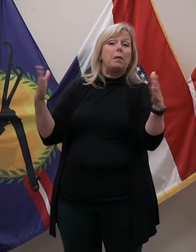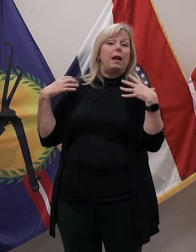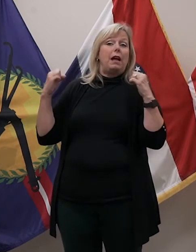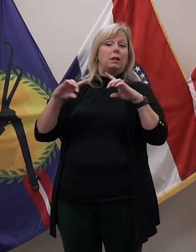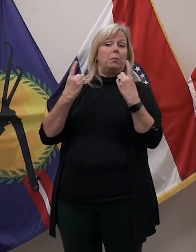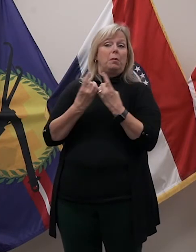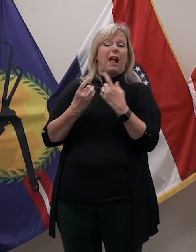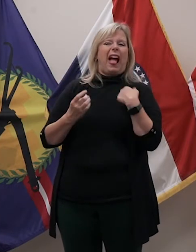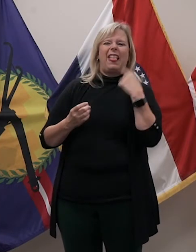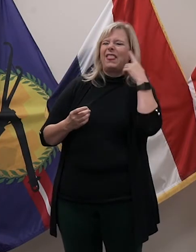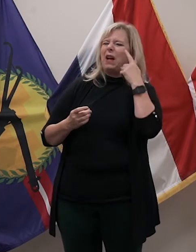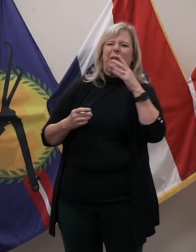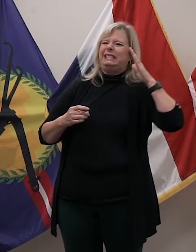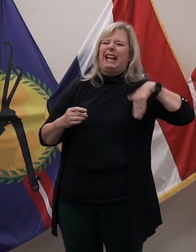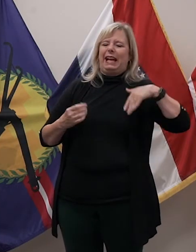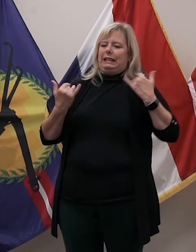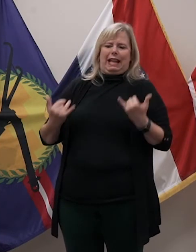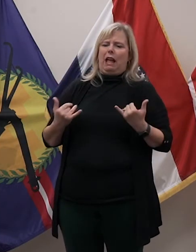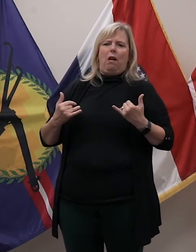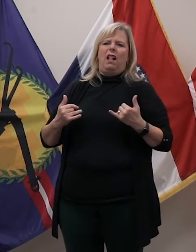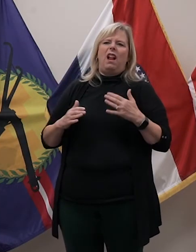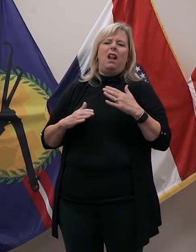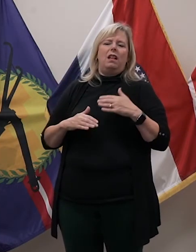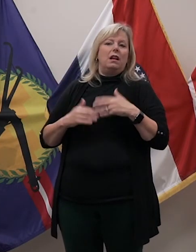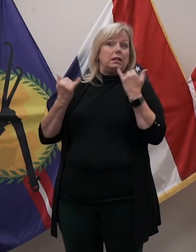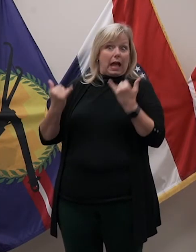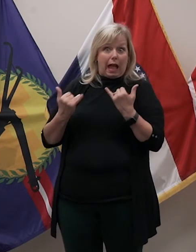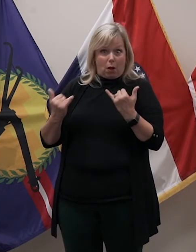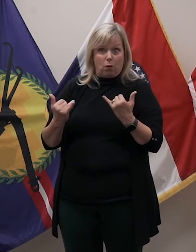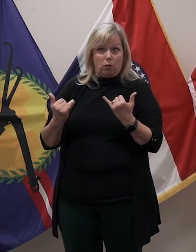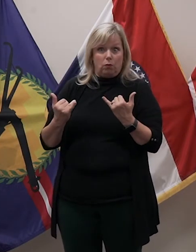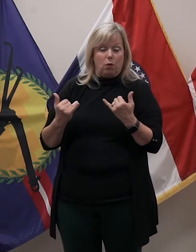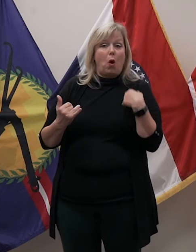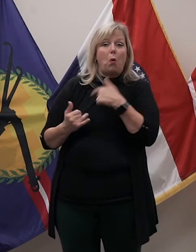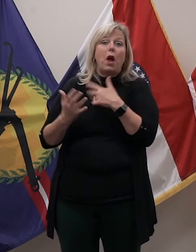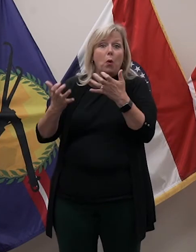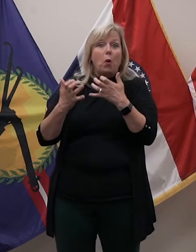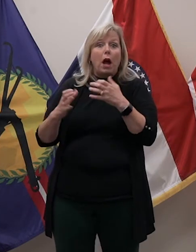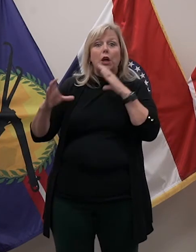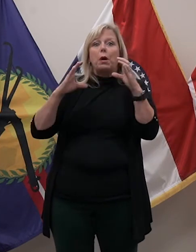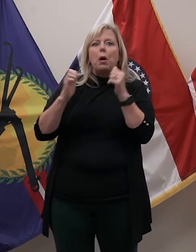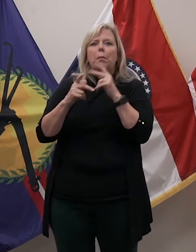department. I think we're a little bit away from that now. Right now, we want to